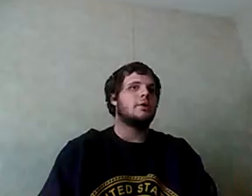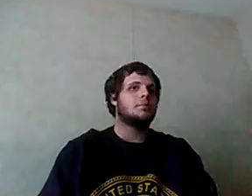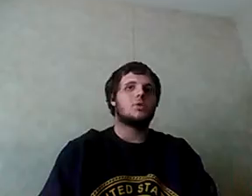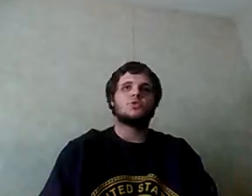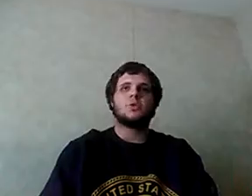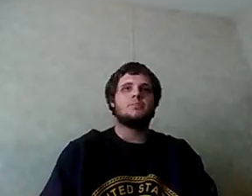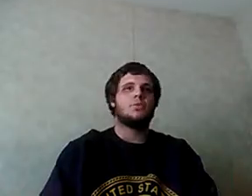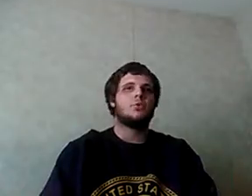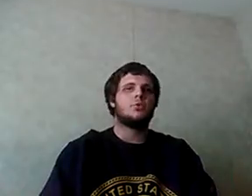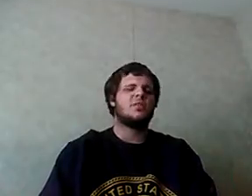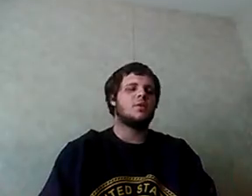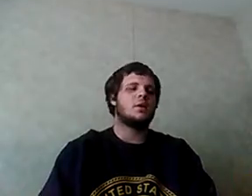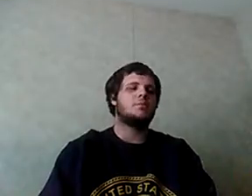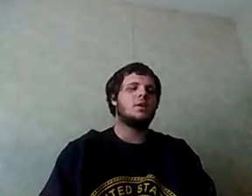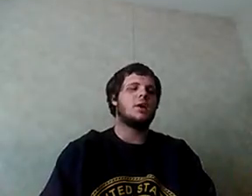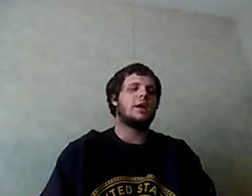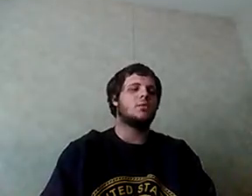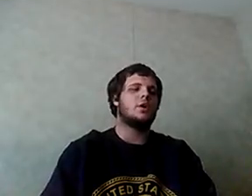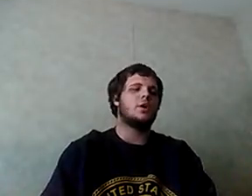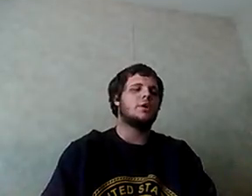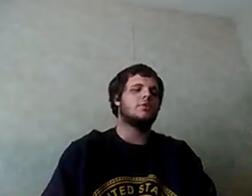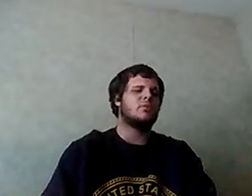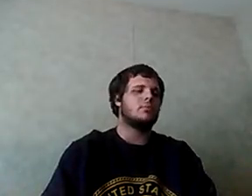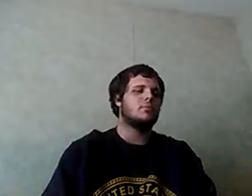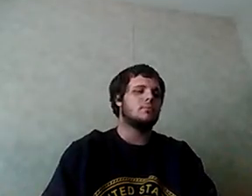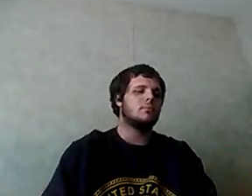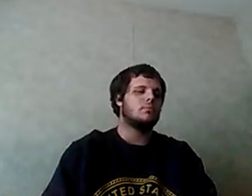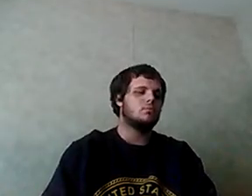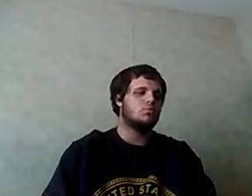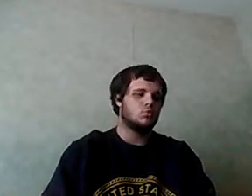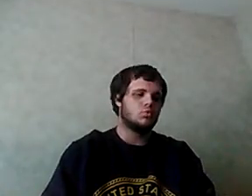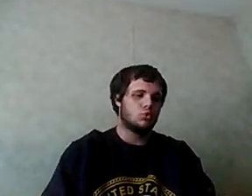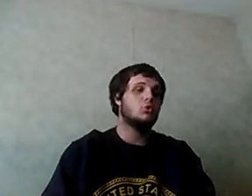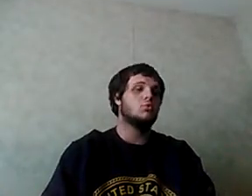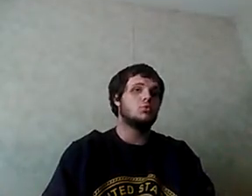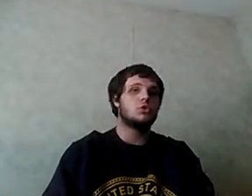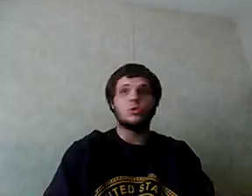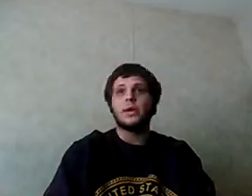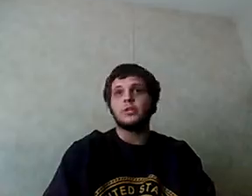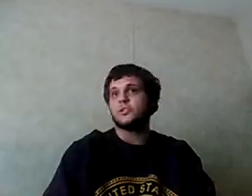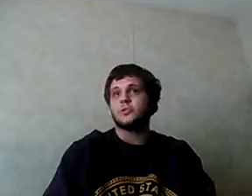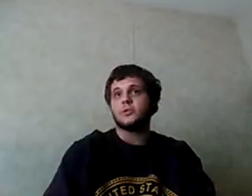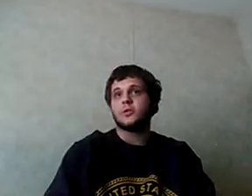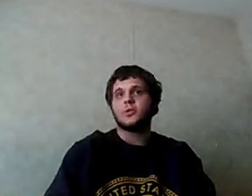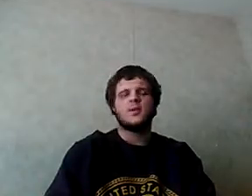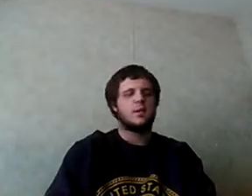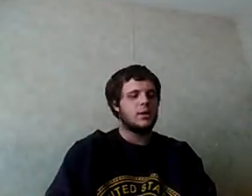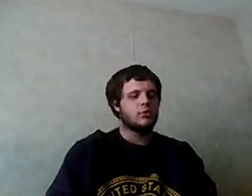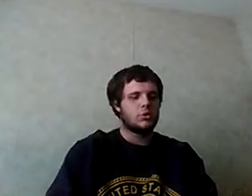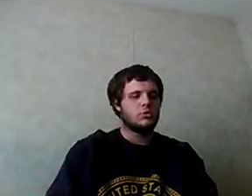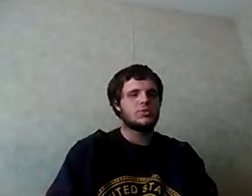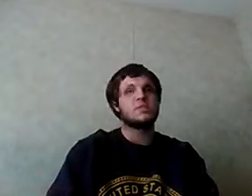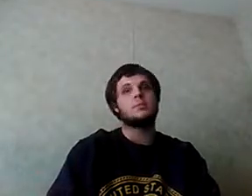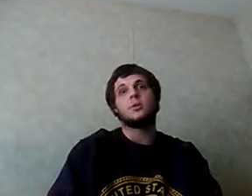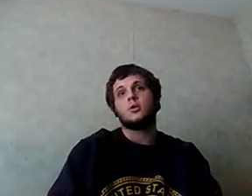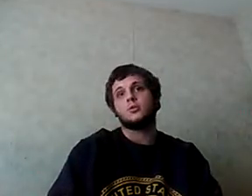like, most people, they PK with rune 2Hs and rune